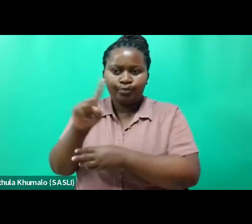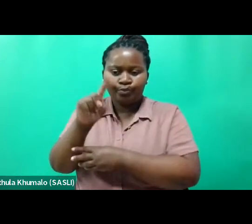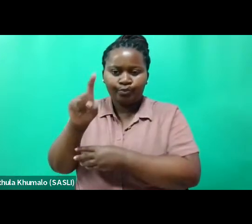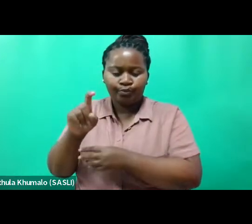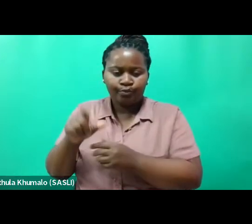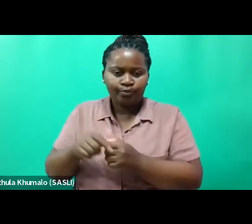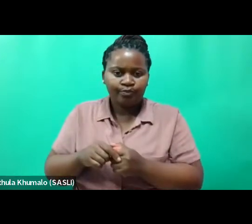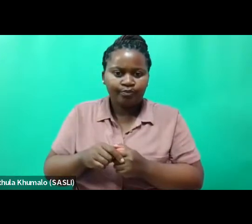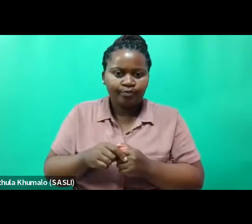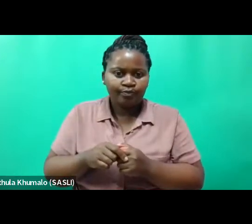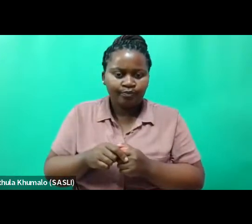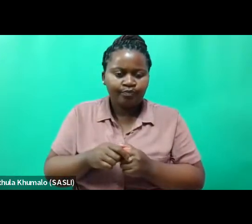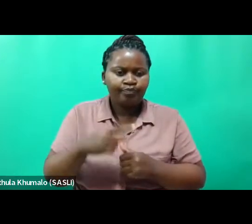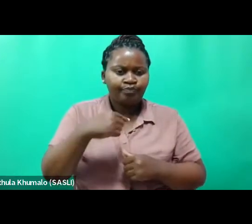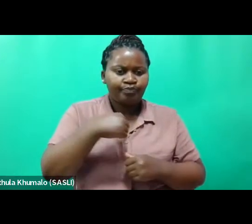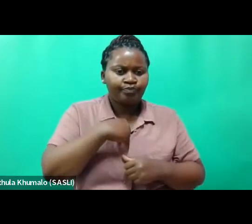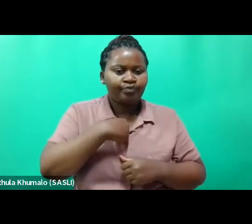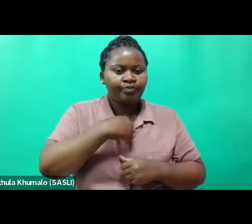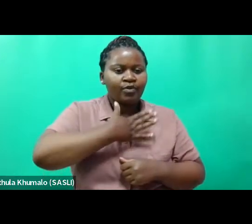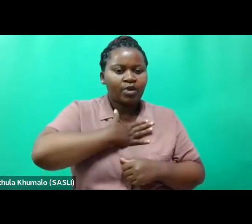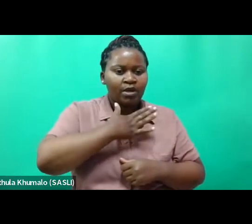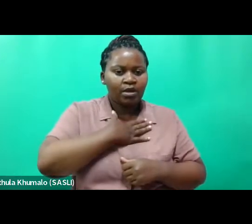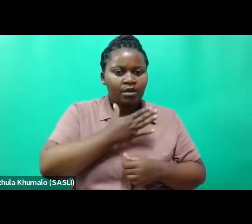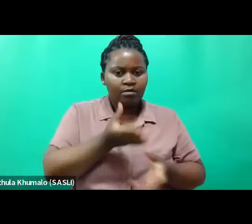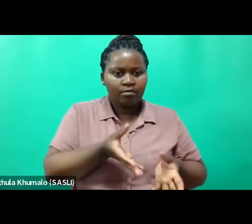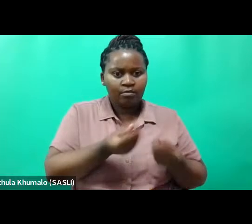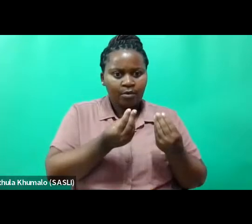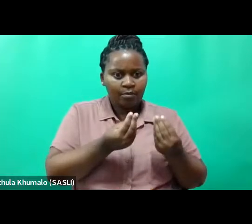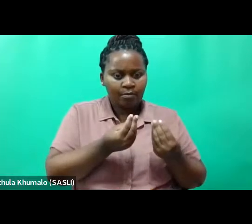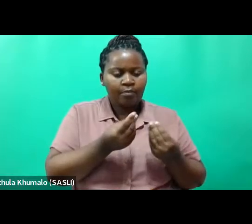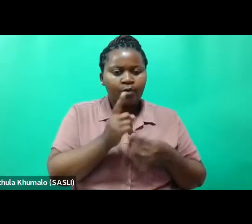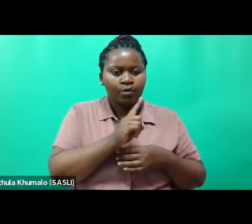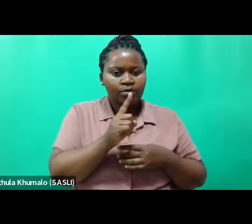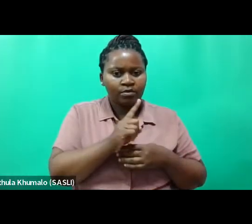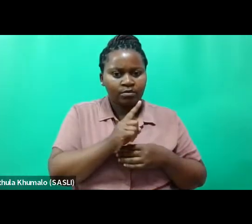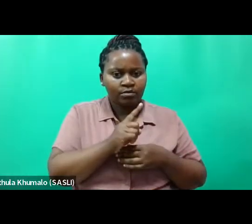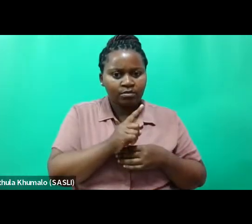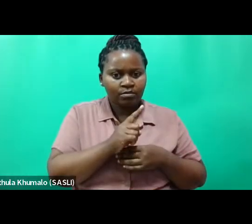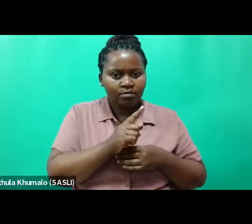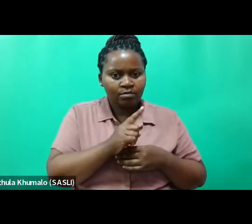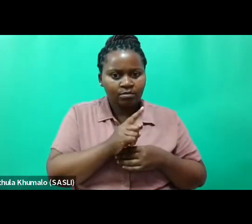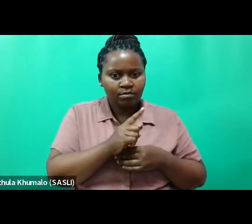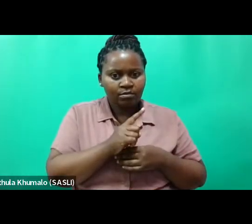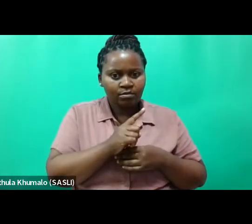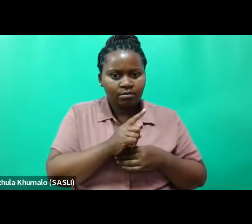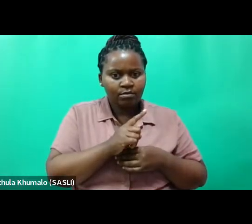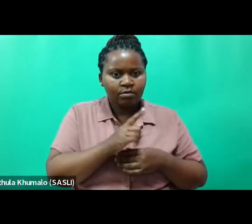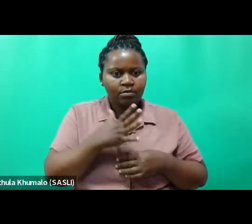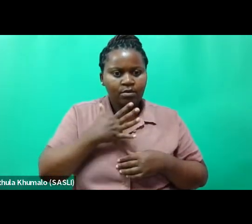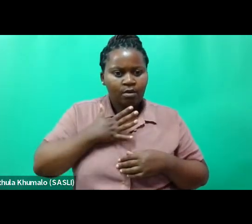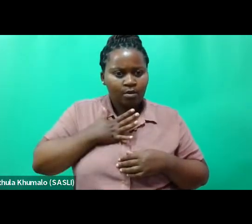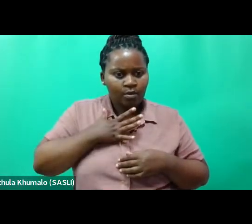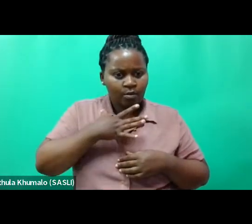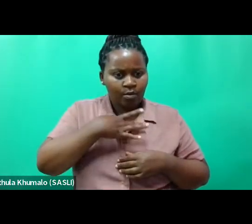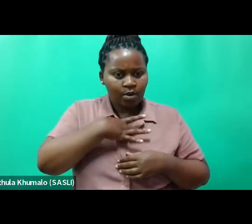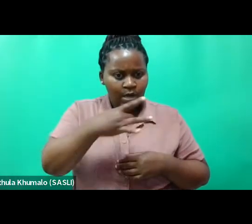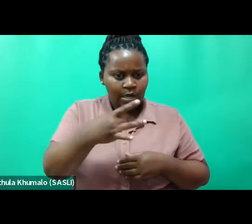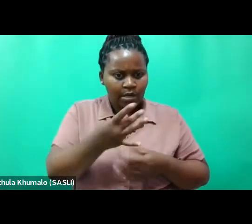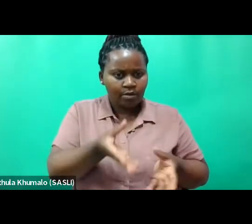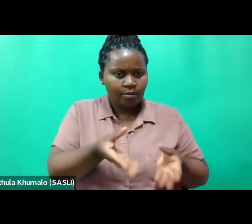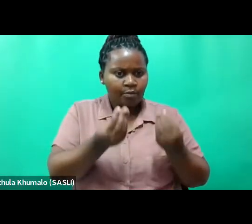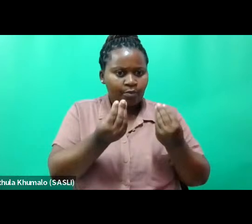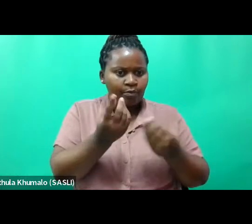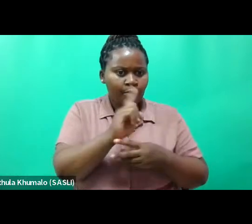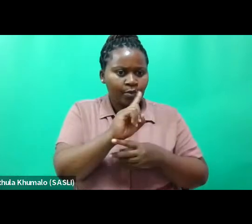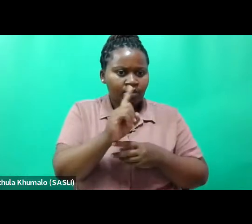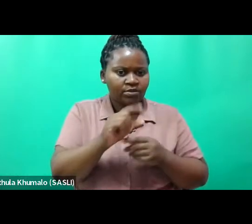would have liked to receive at the Design College. I would have liked to receive like